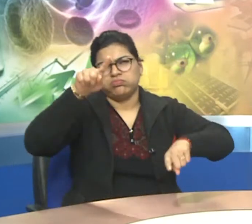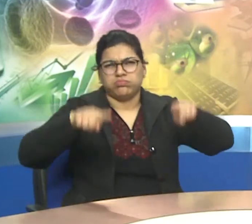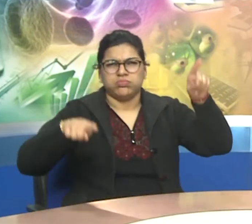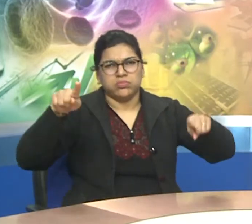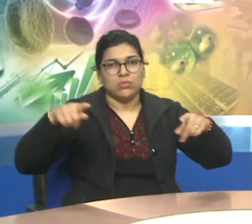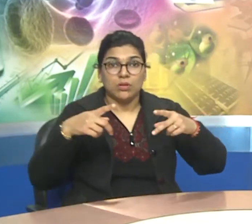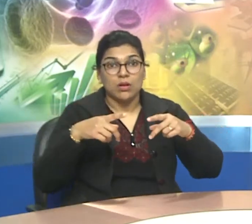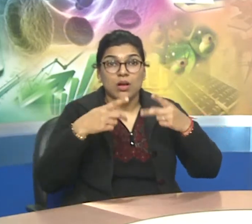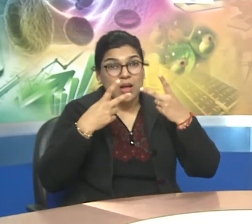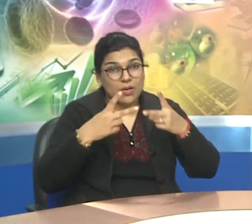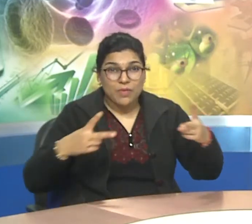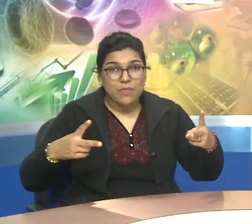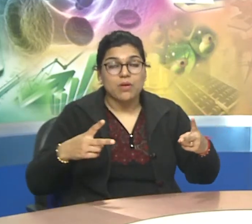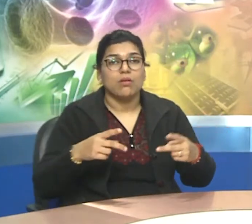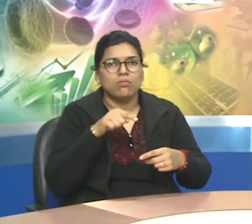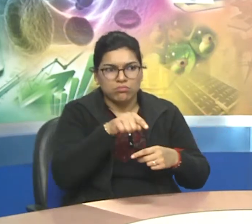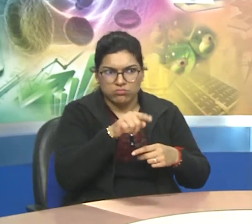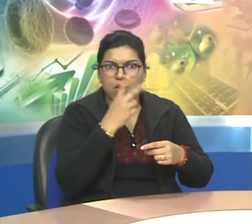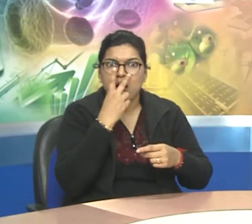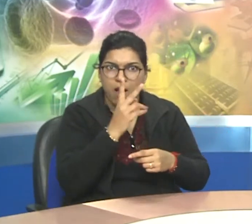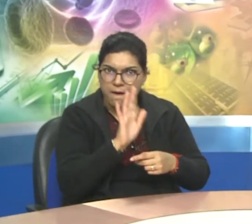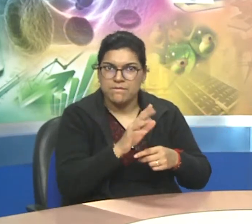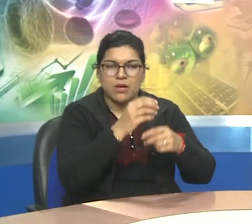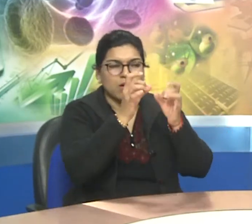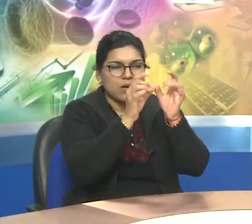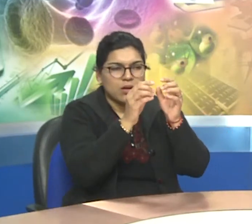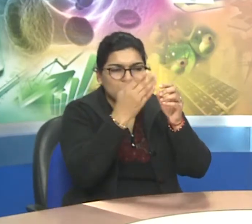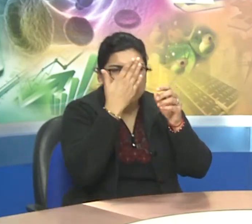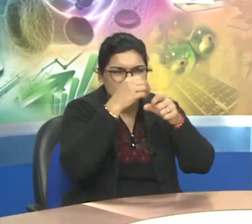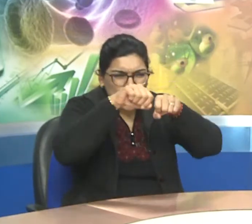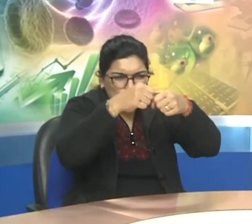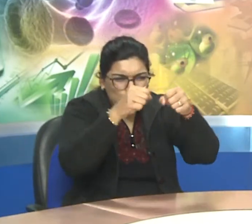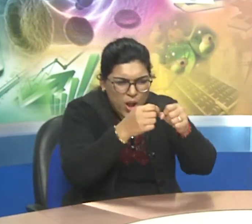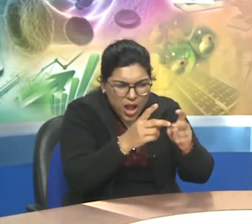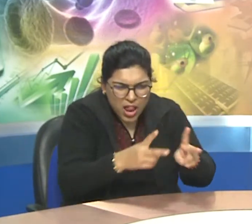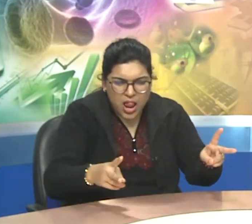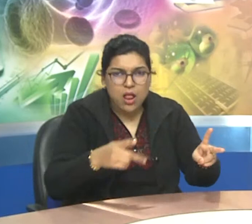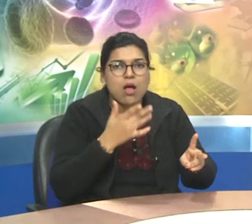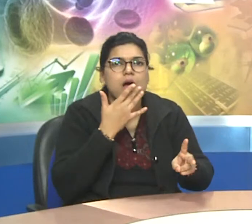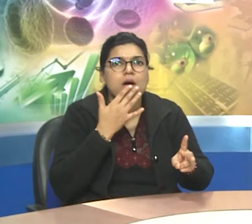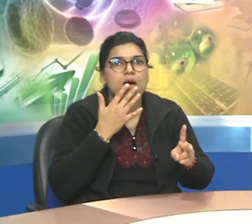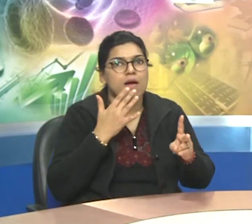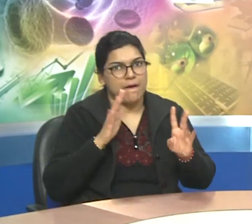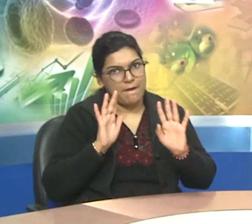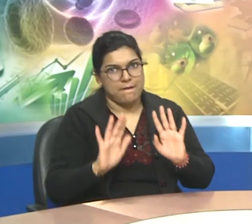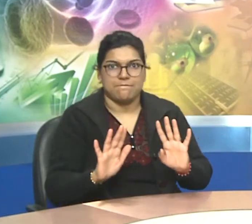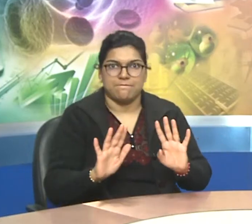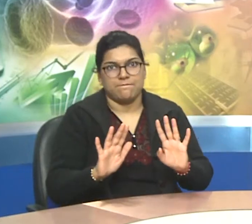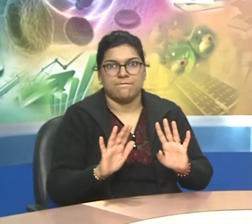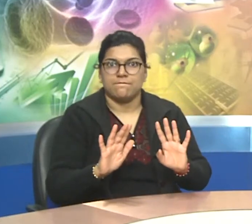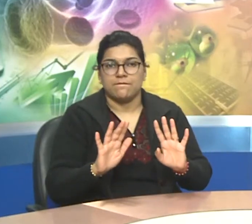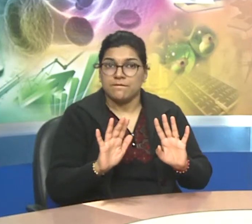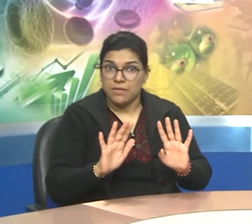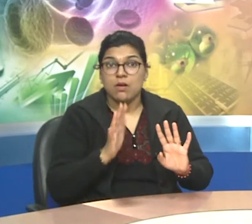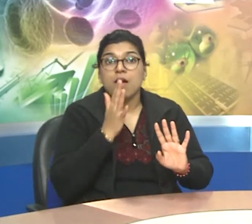Because we know that there are different colors of glasses, and also the broken pieces are of different